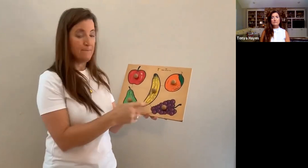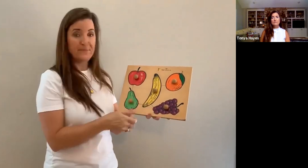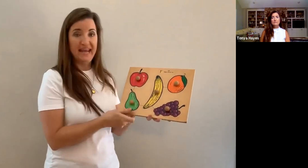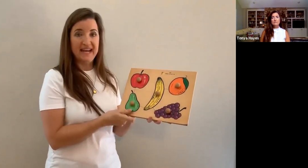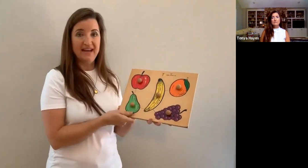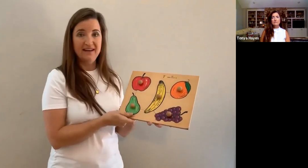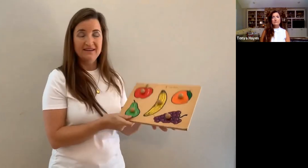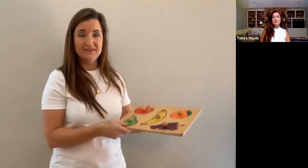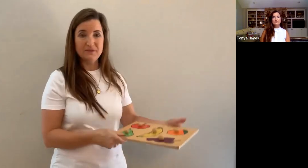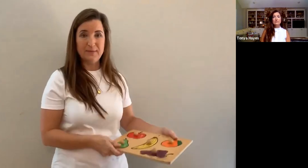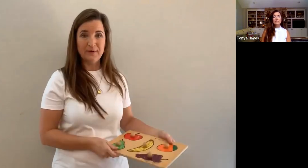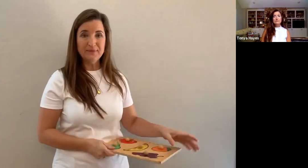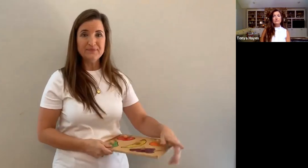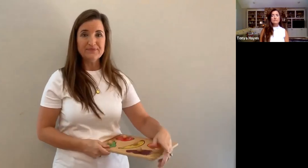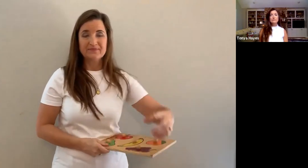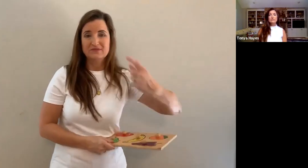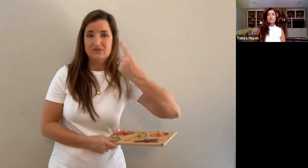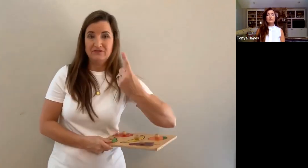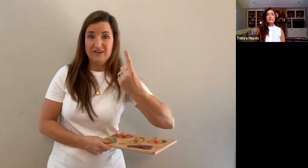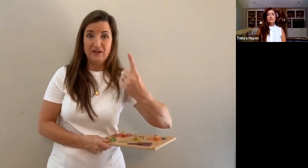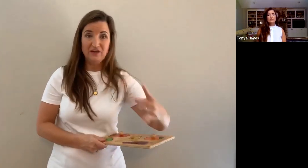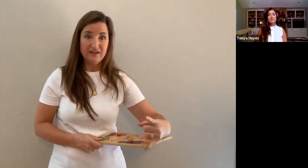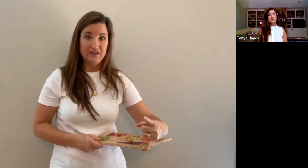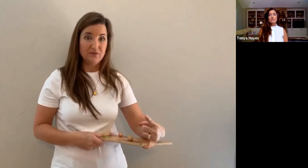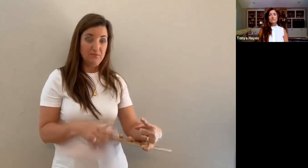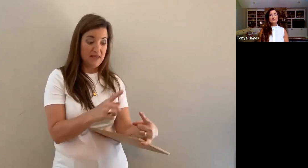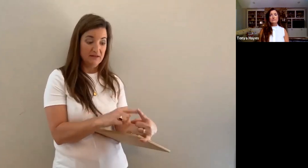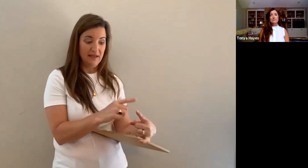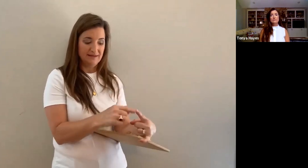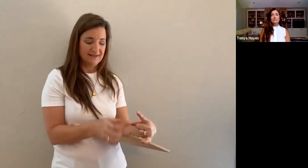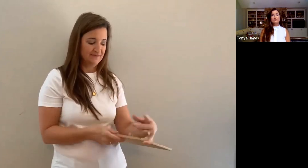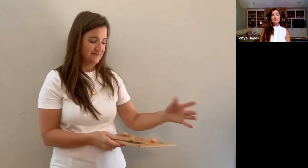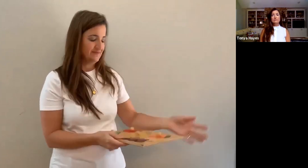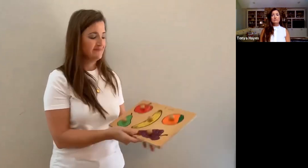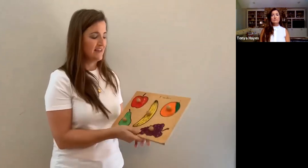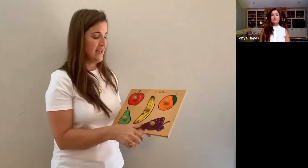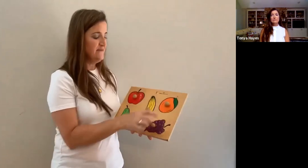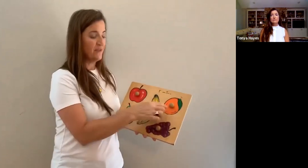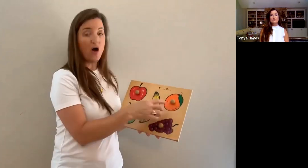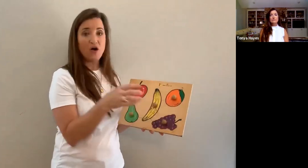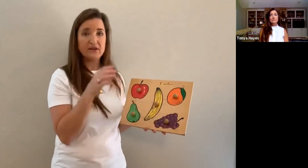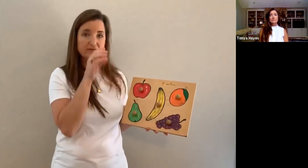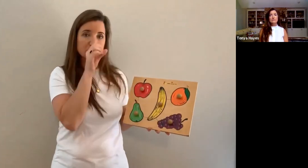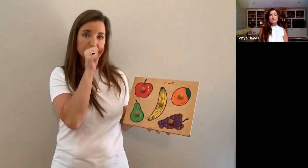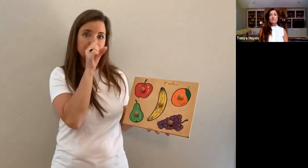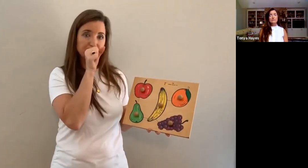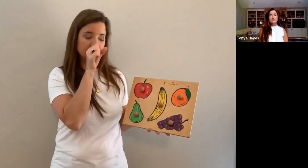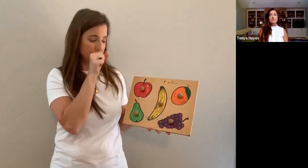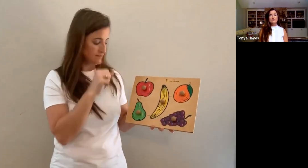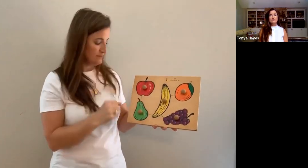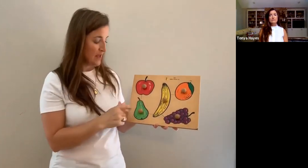right. Banana. Do you remember? Just your finger and you're peeling it. Okay.